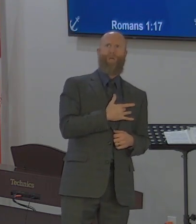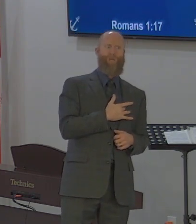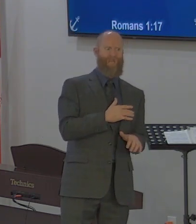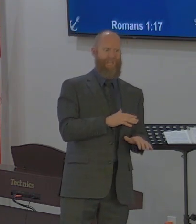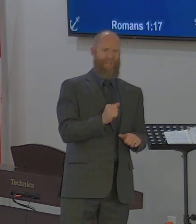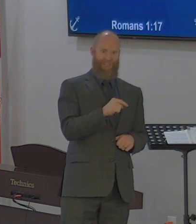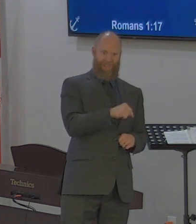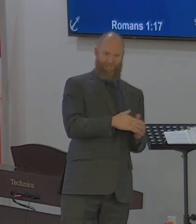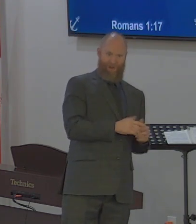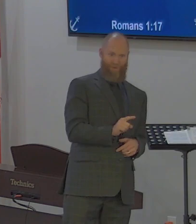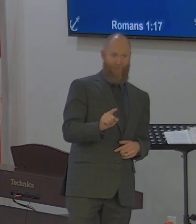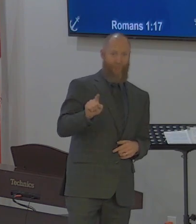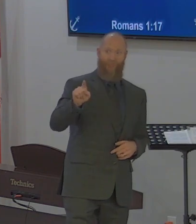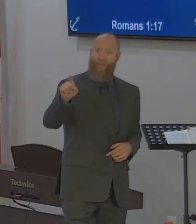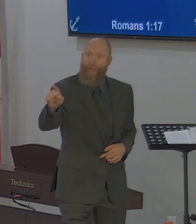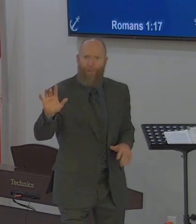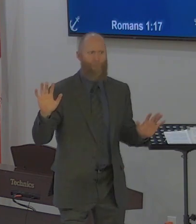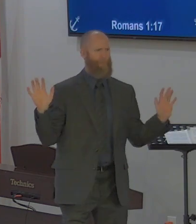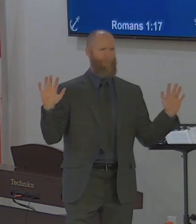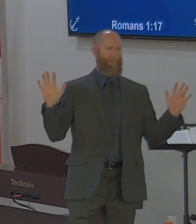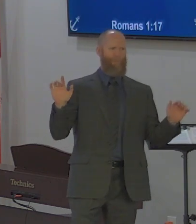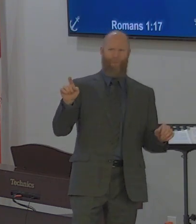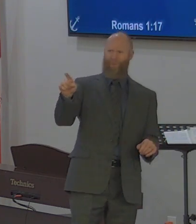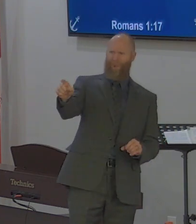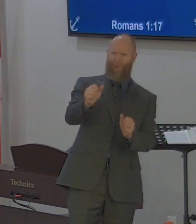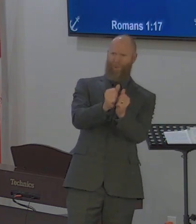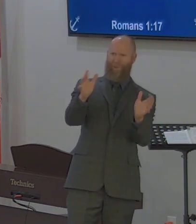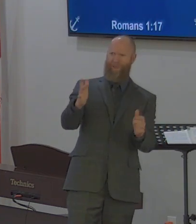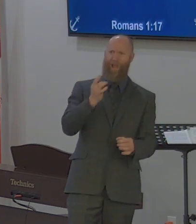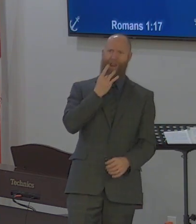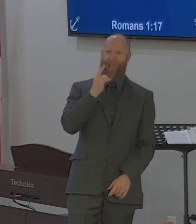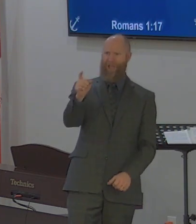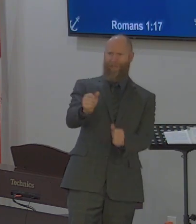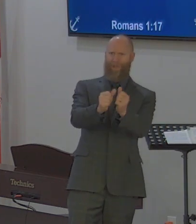many times have Christians said, no, that's not for me, that's too hard of a life?